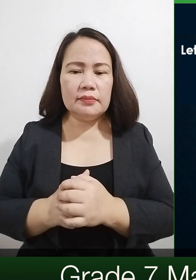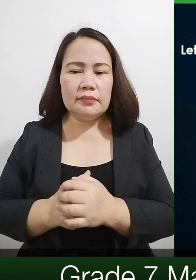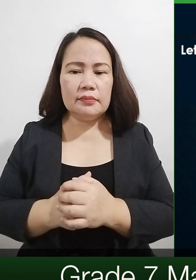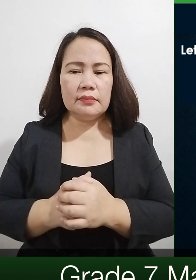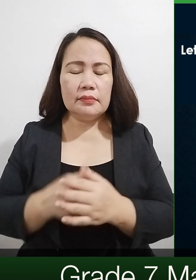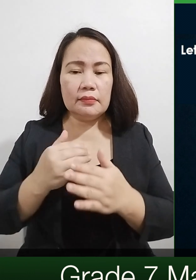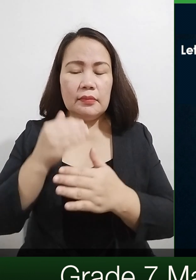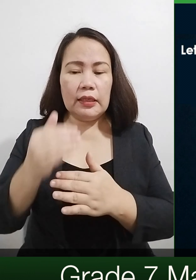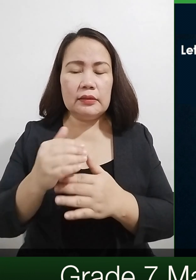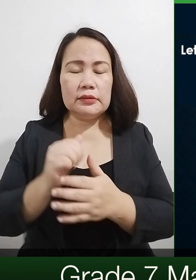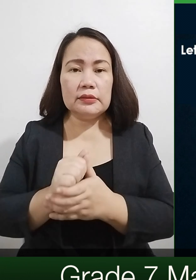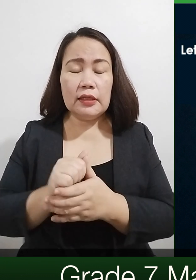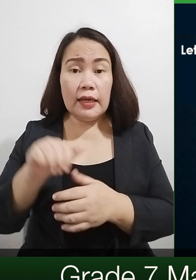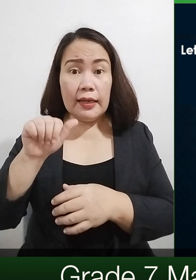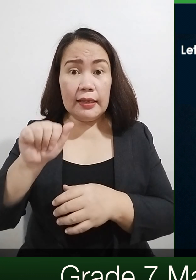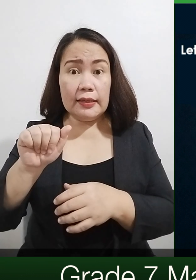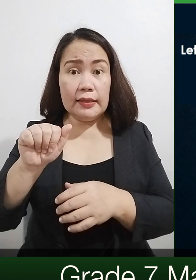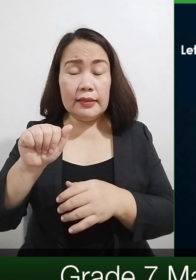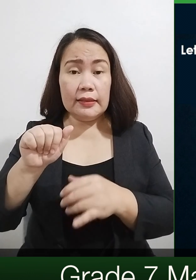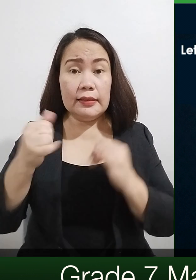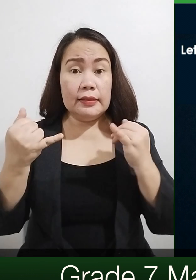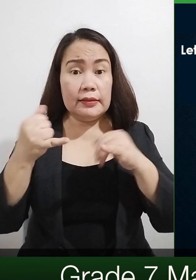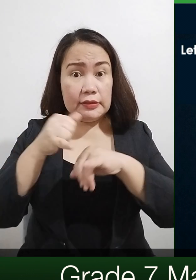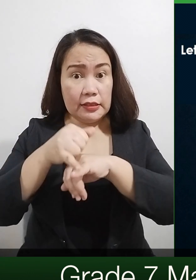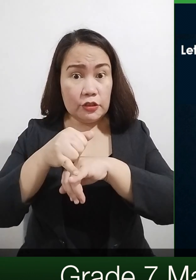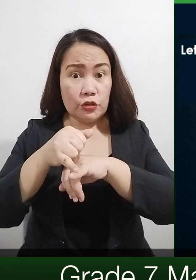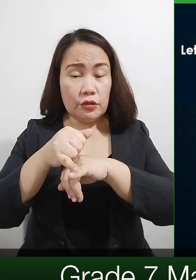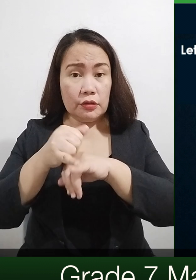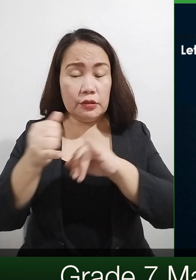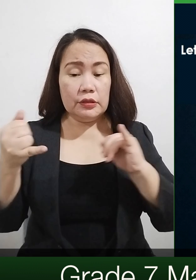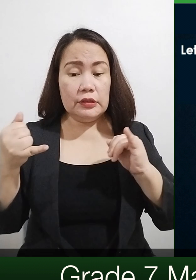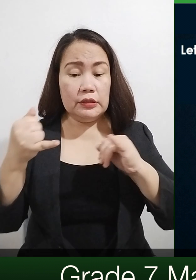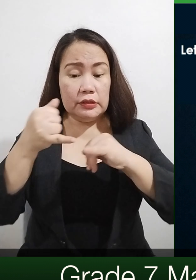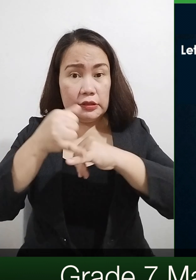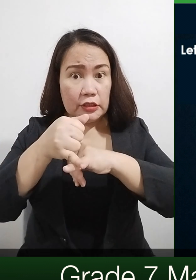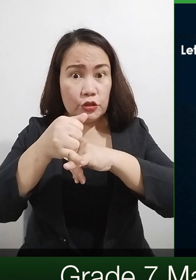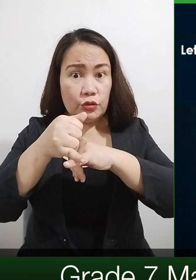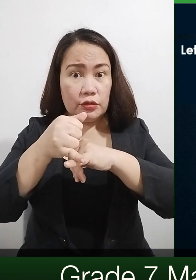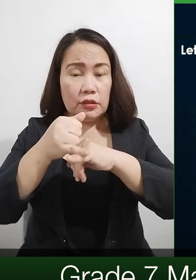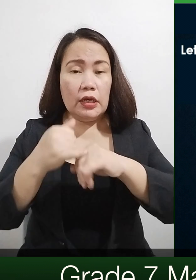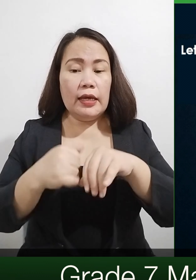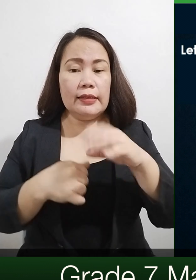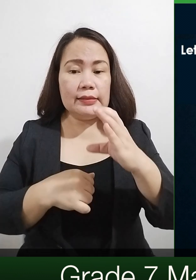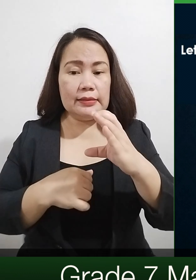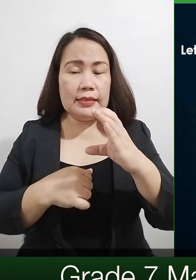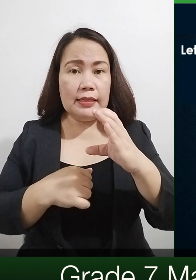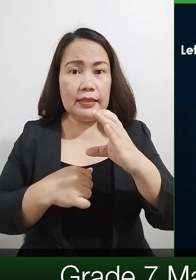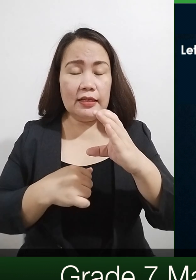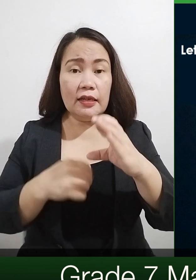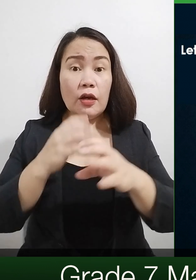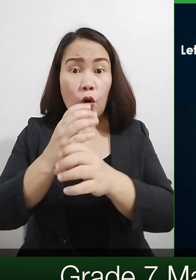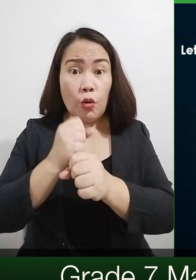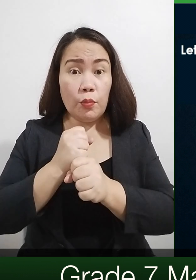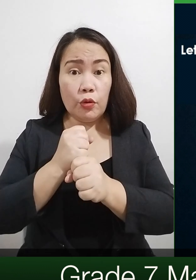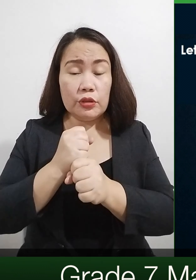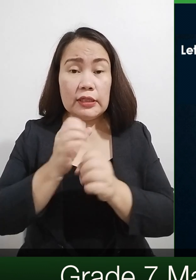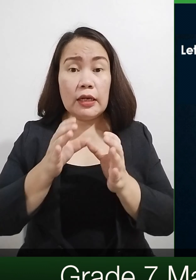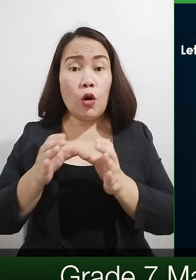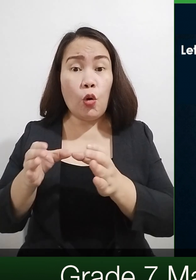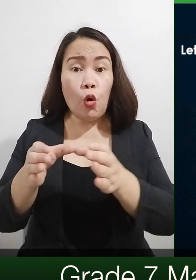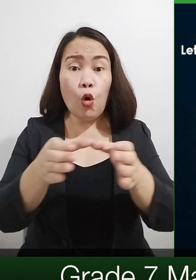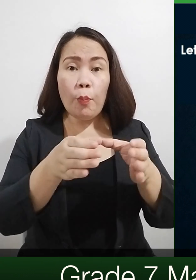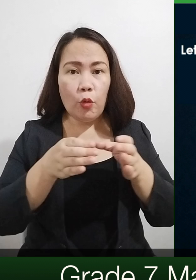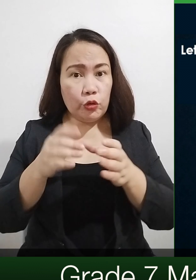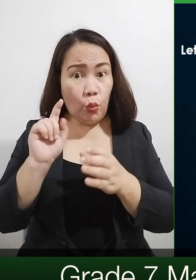have number 2. A intersection C. So, pag sinabi nating intersection, we will just get the common elements, yung